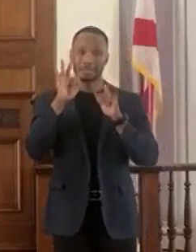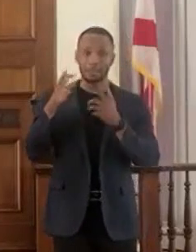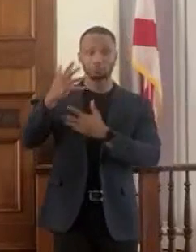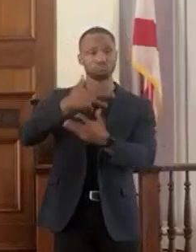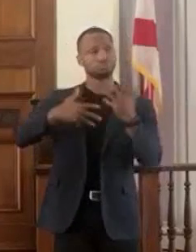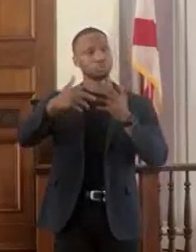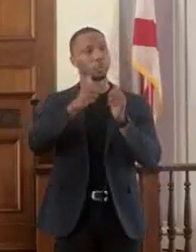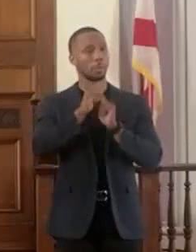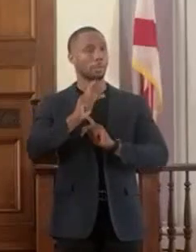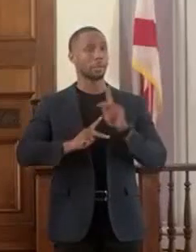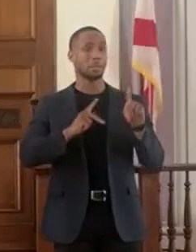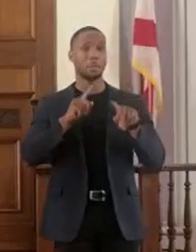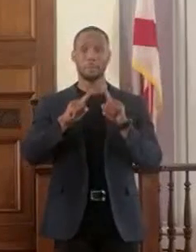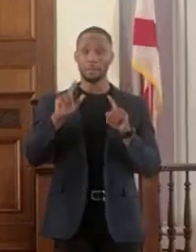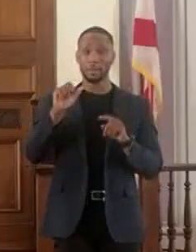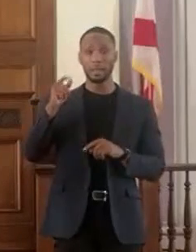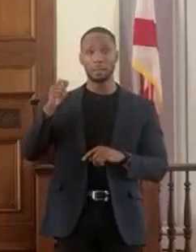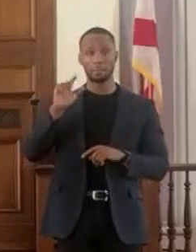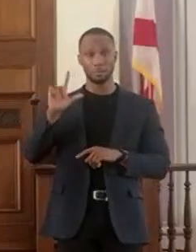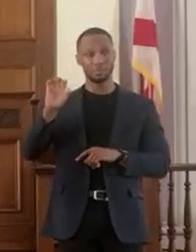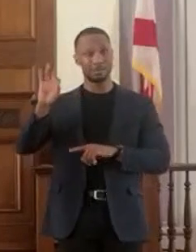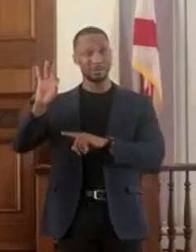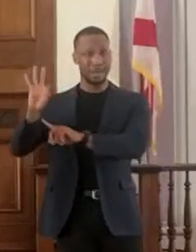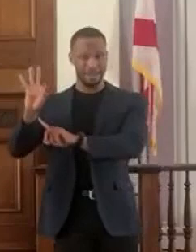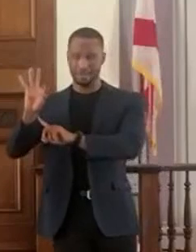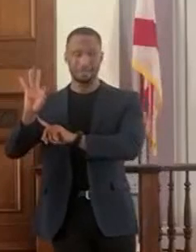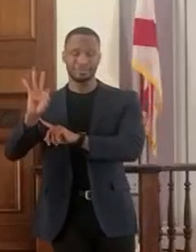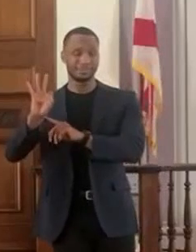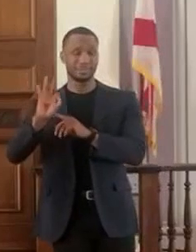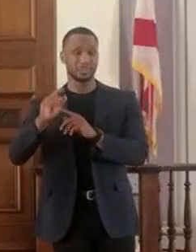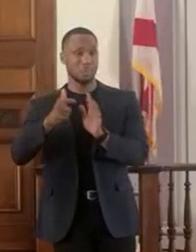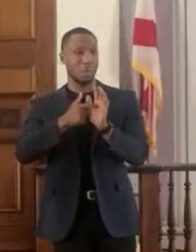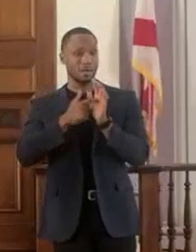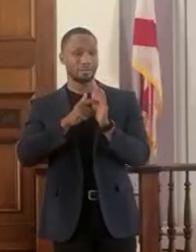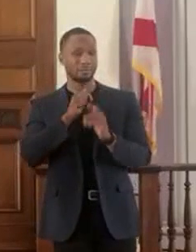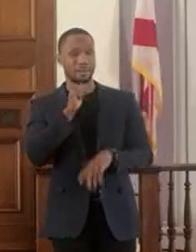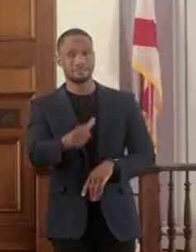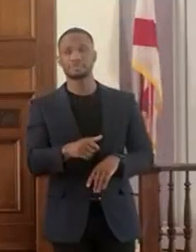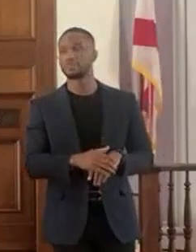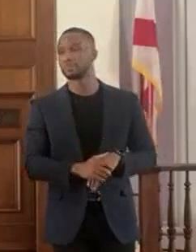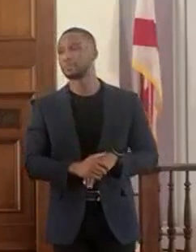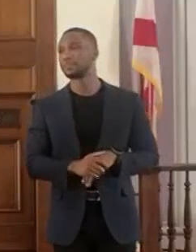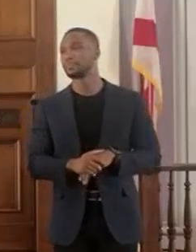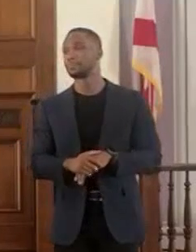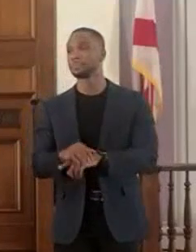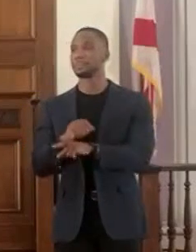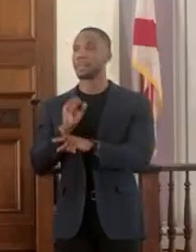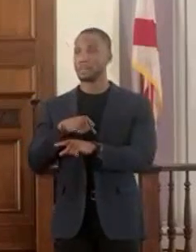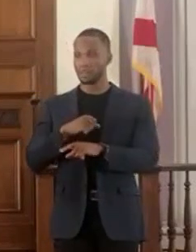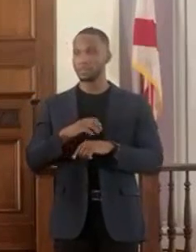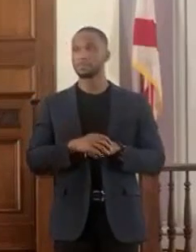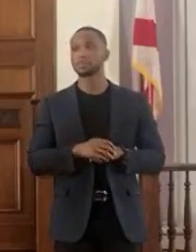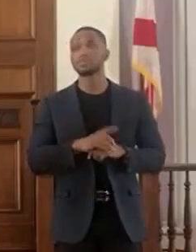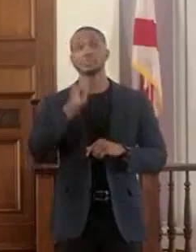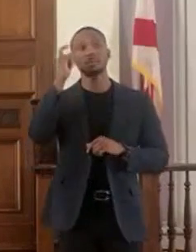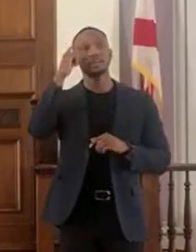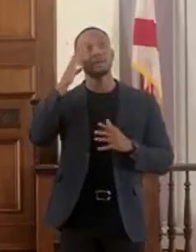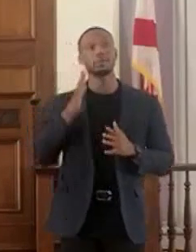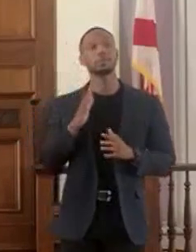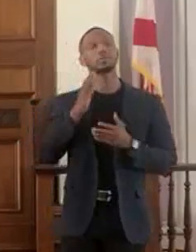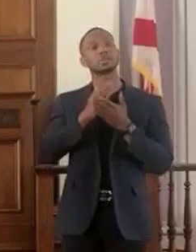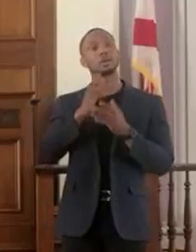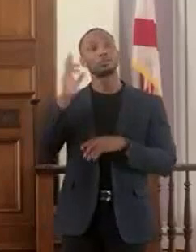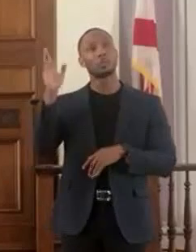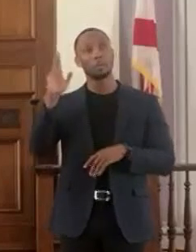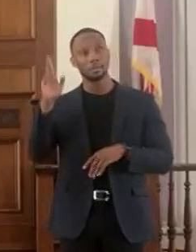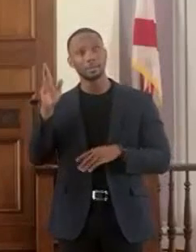folks. But after the 9th, we're not having a mask mandate. Yes? Governor, some Republicans